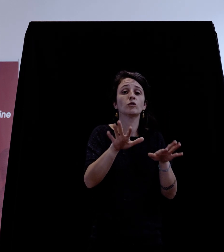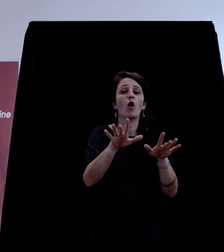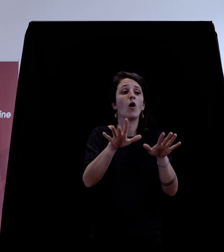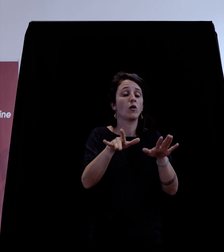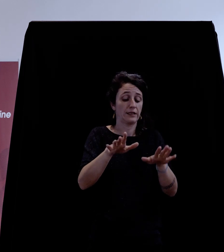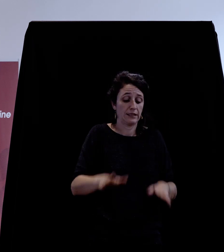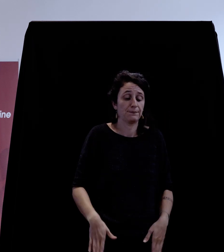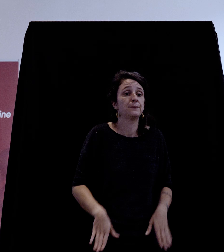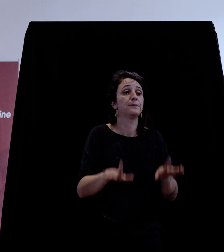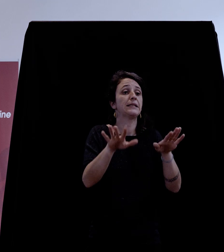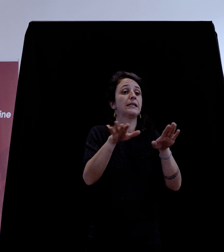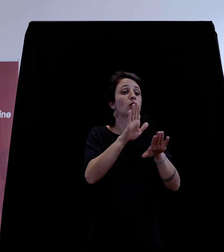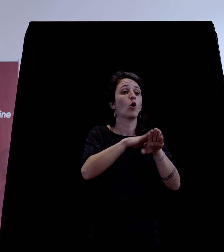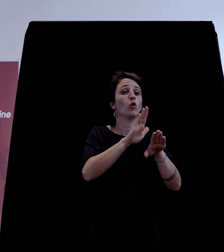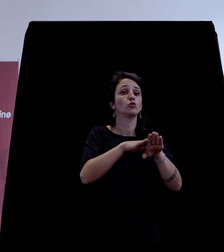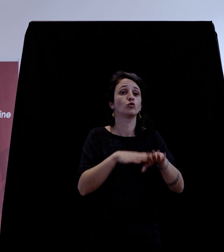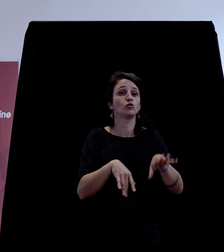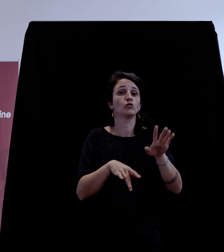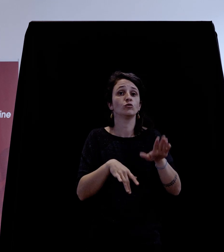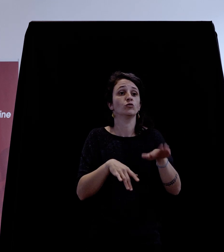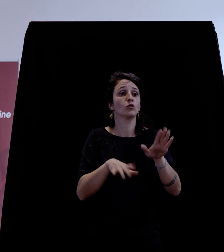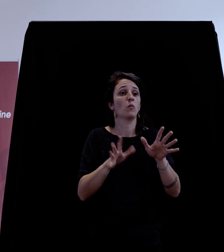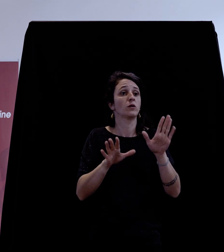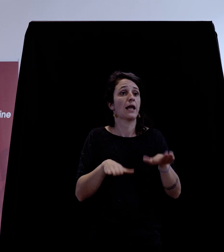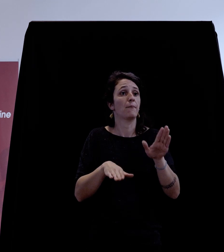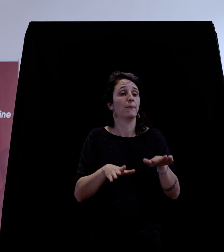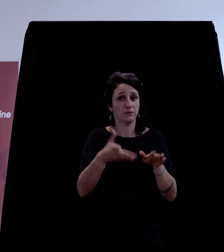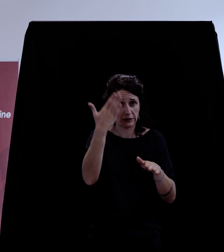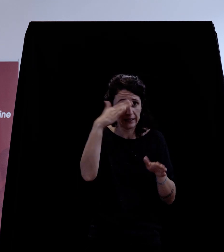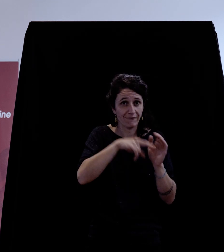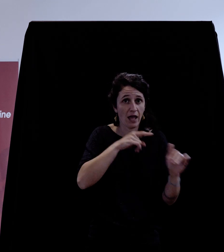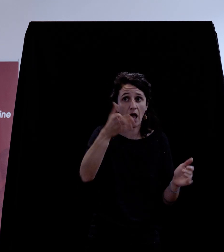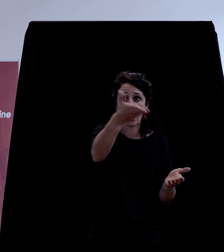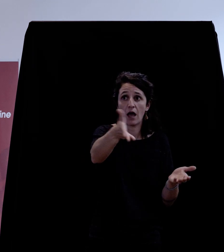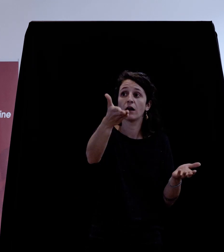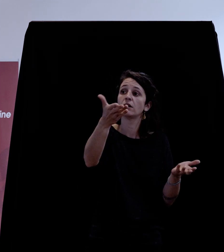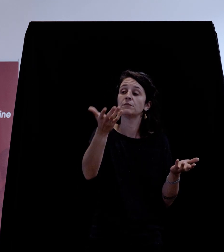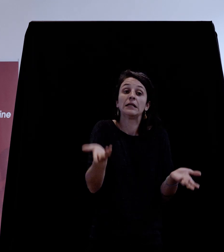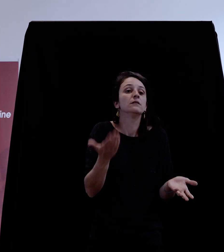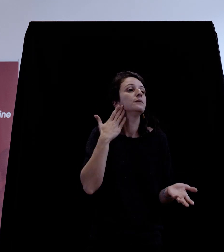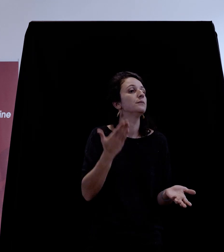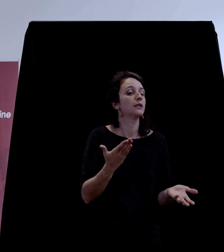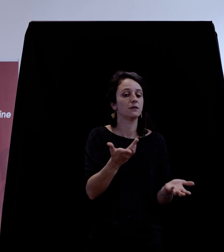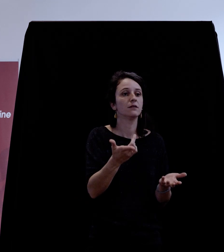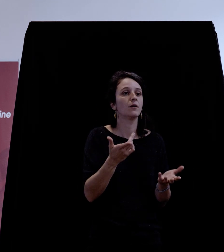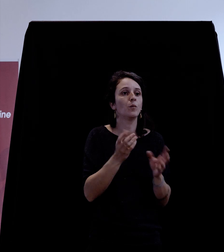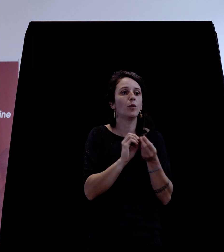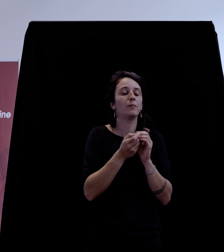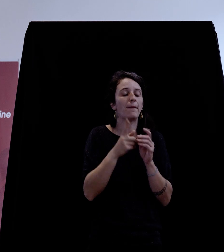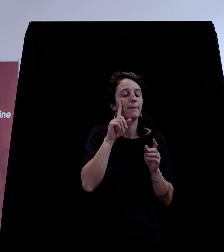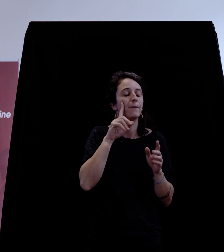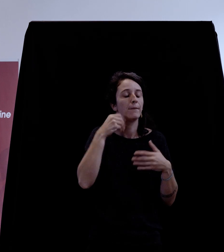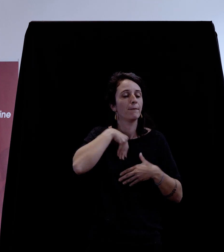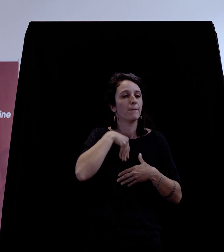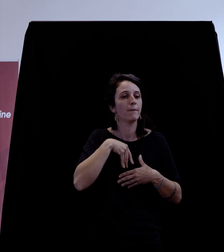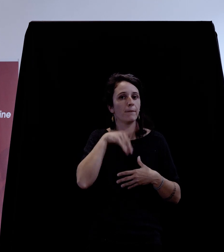proprioceptive problems, you might have to tap your foot to identify where that big toe is. So again, each loss